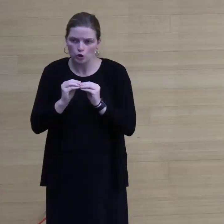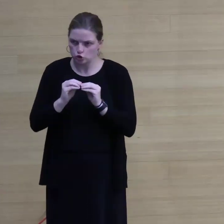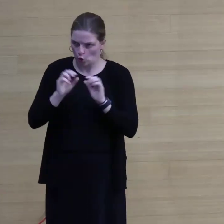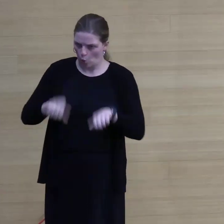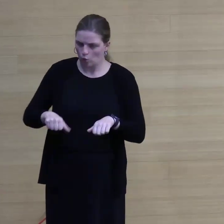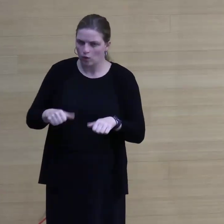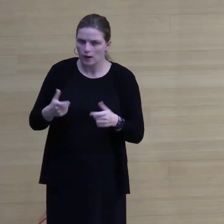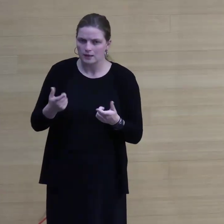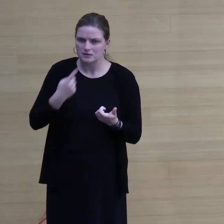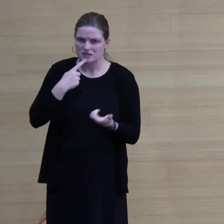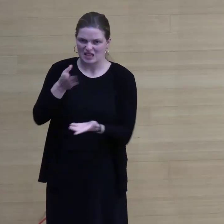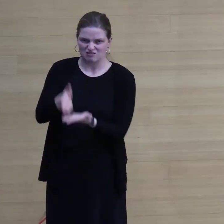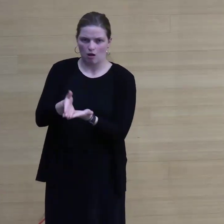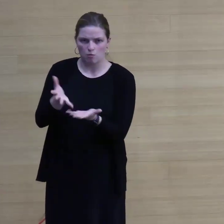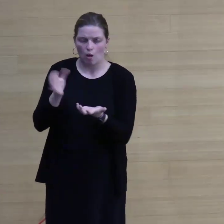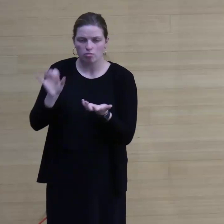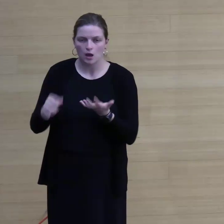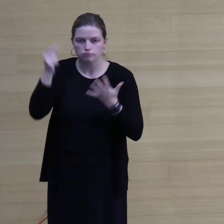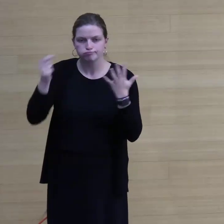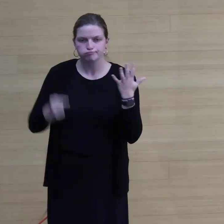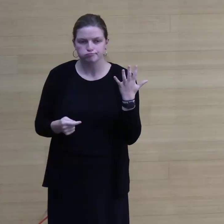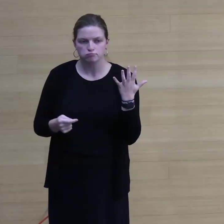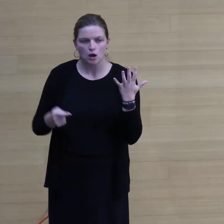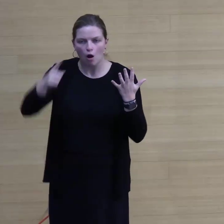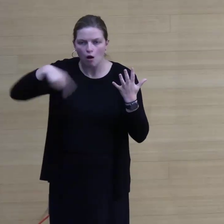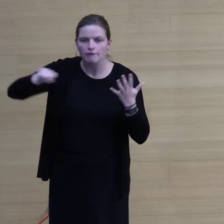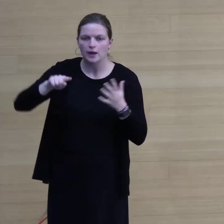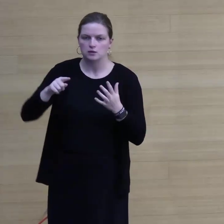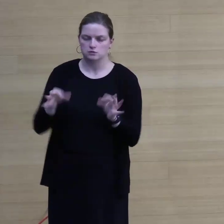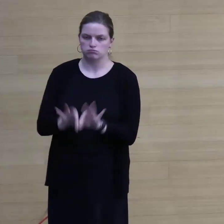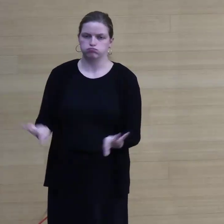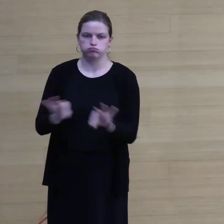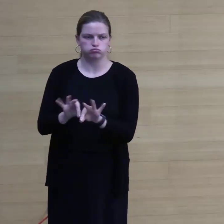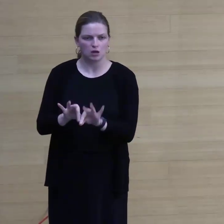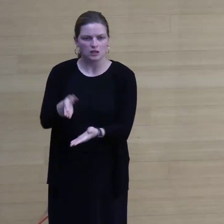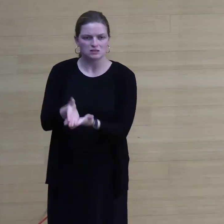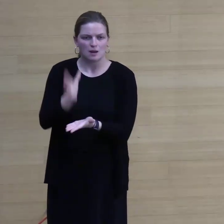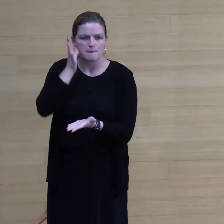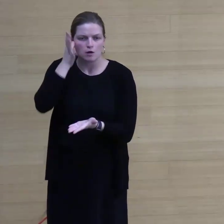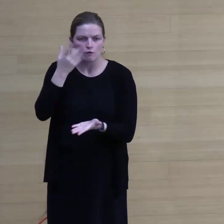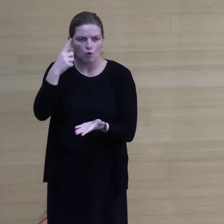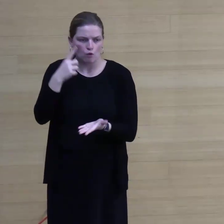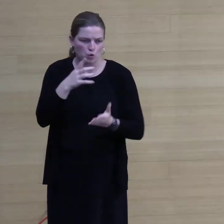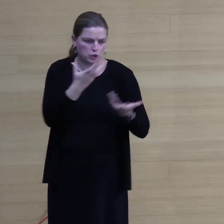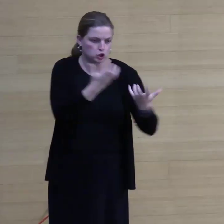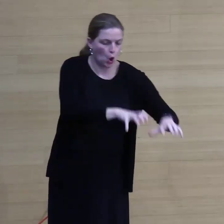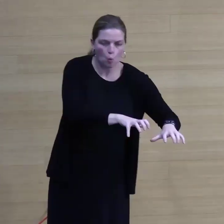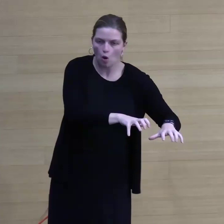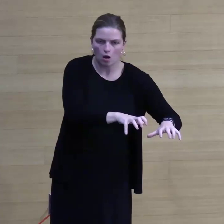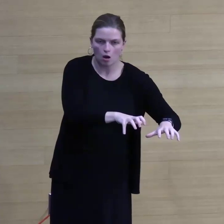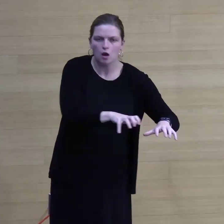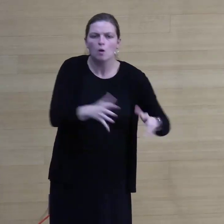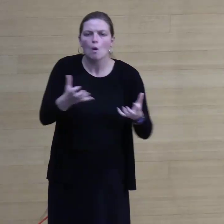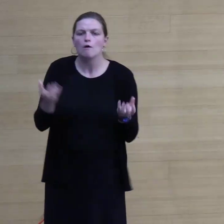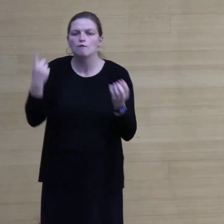be able to say stop? Like, all of those things are so important. Let's stop parenting for what we don't want our children to have and